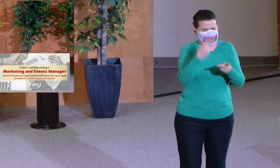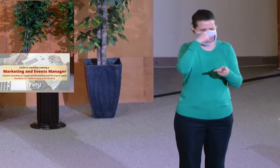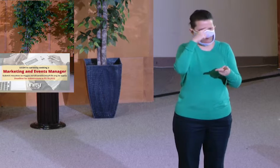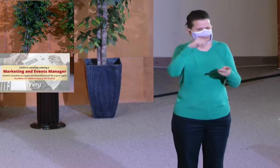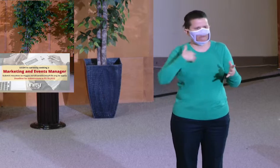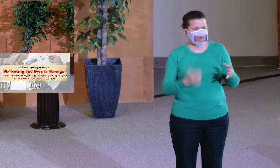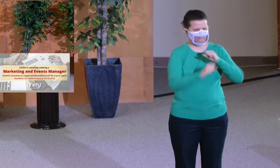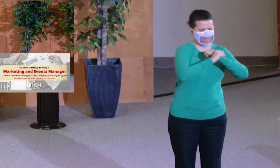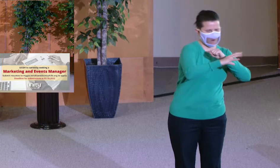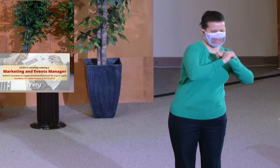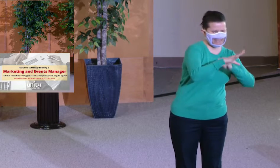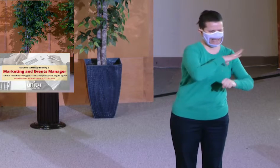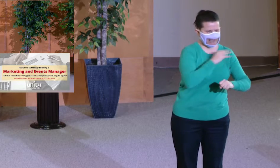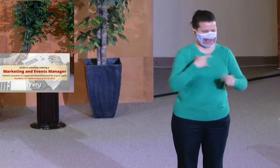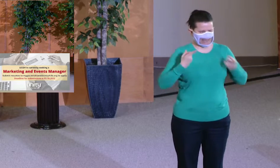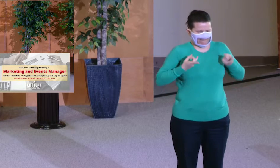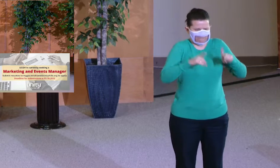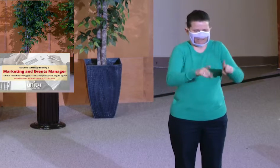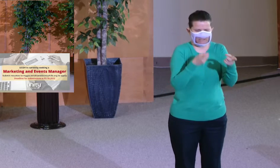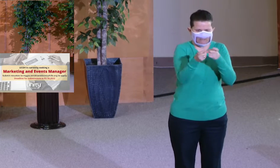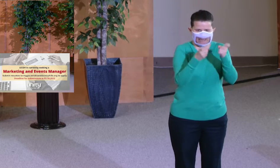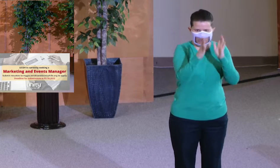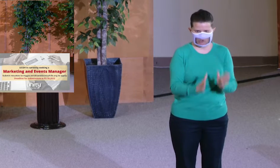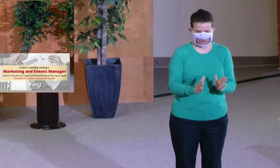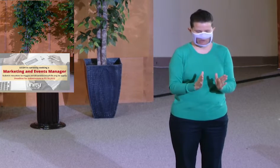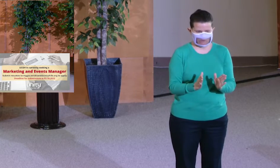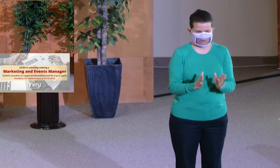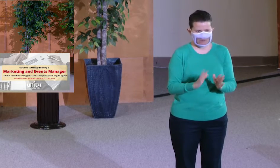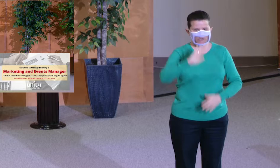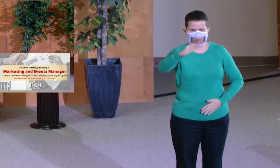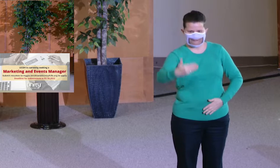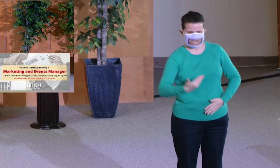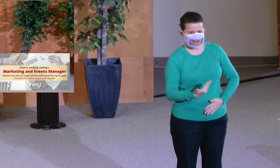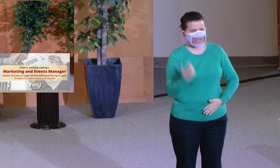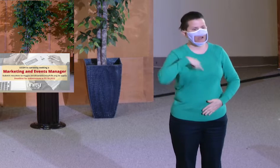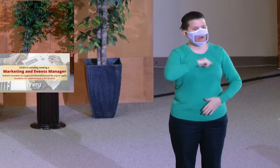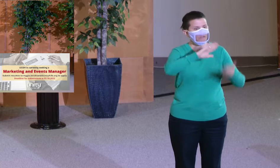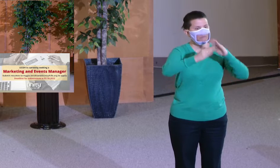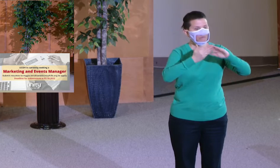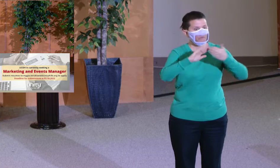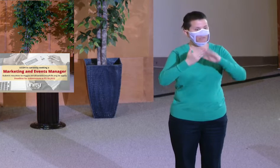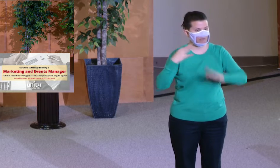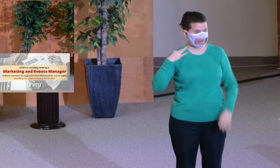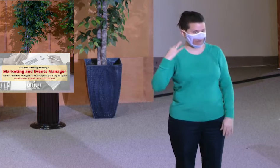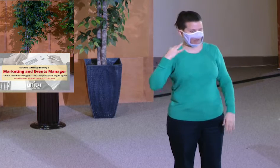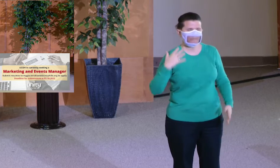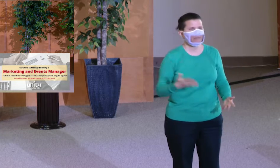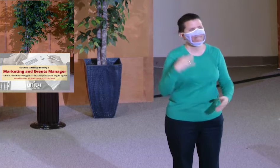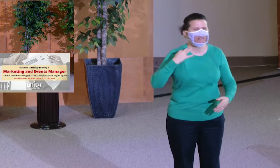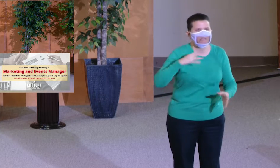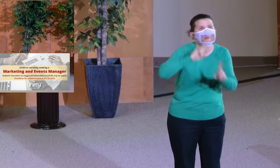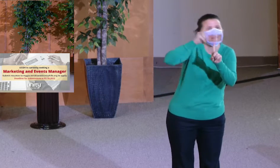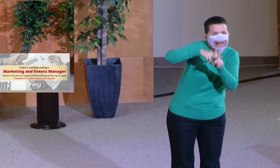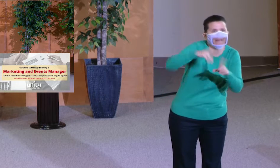we're inviting you to apply, and we are giving our community first dibs at this before I push it out online into the